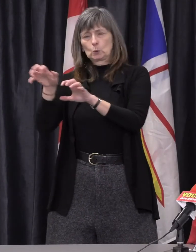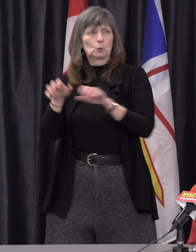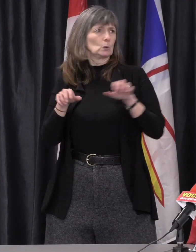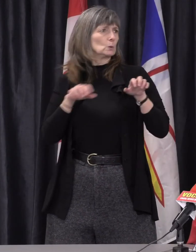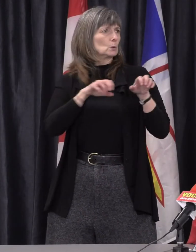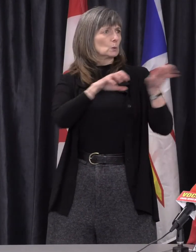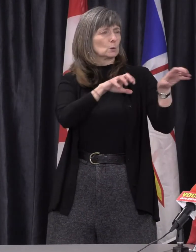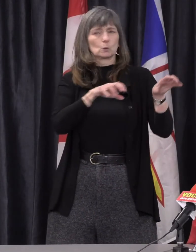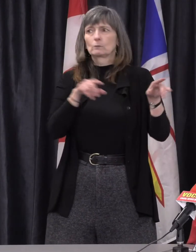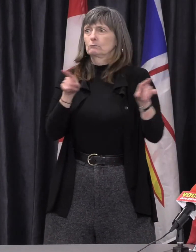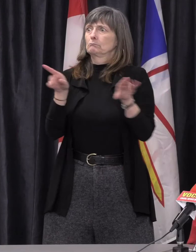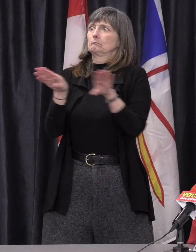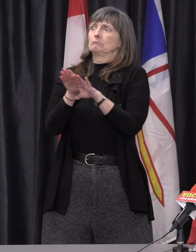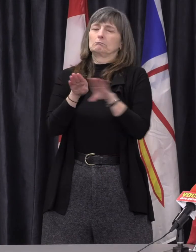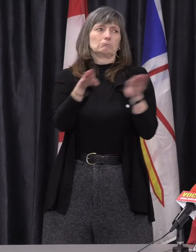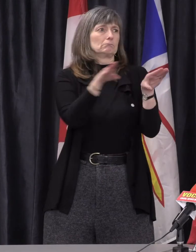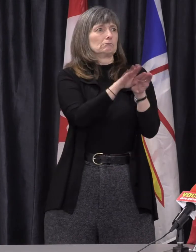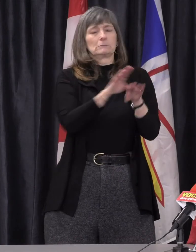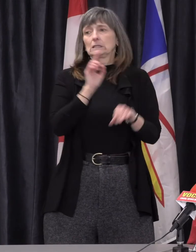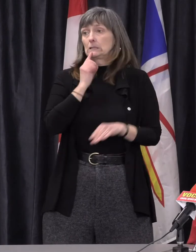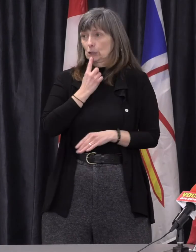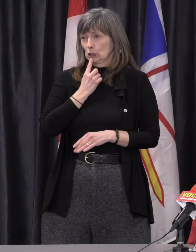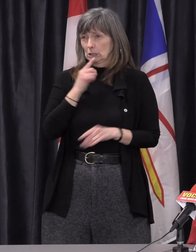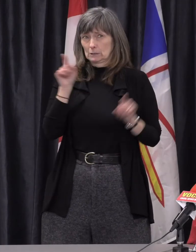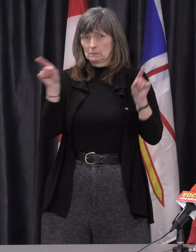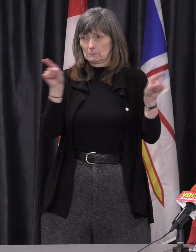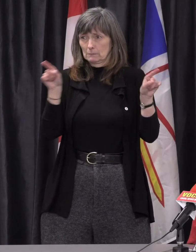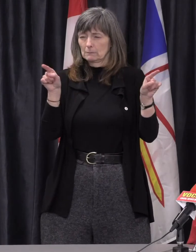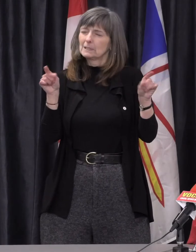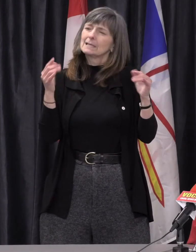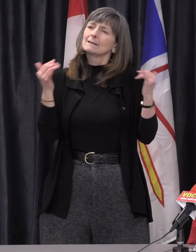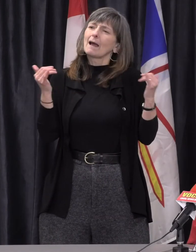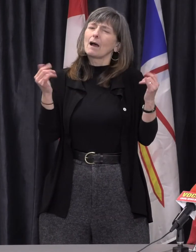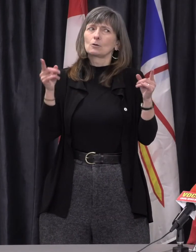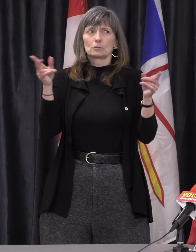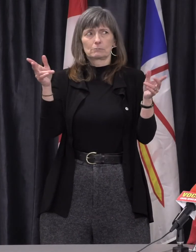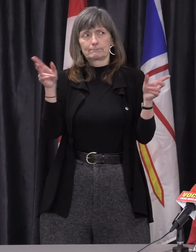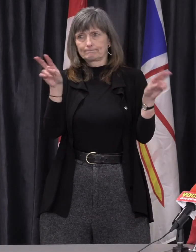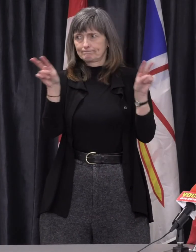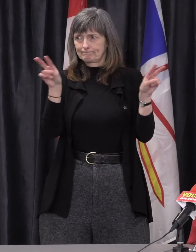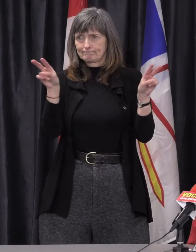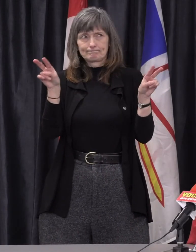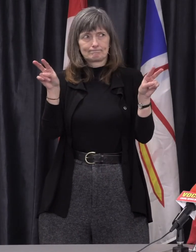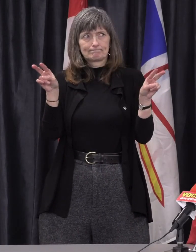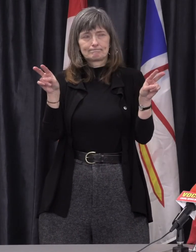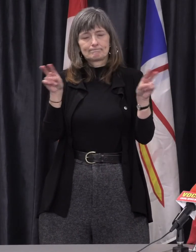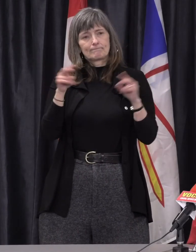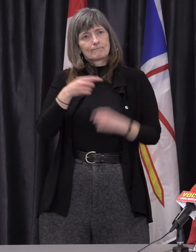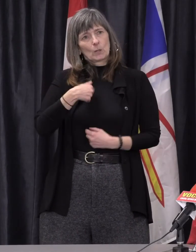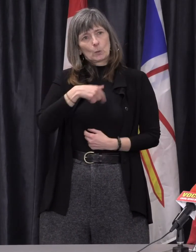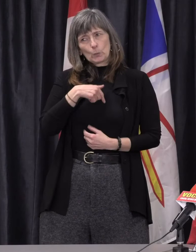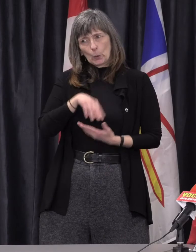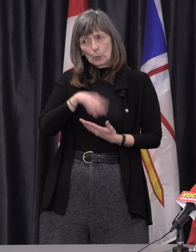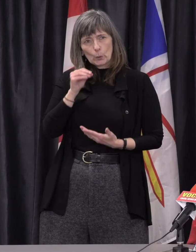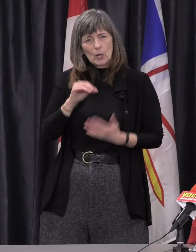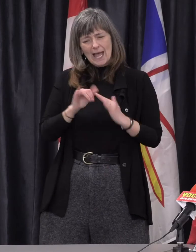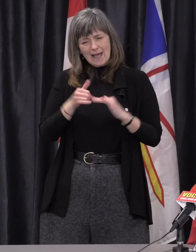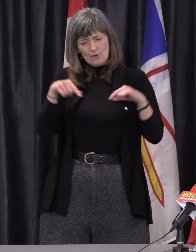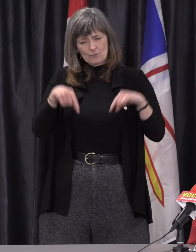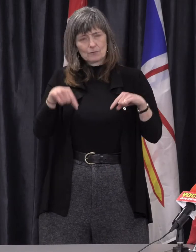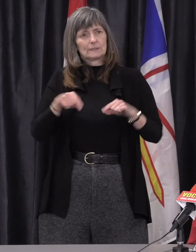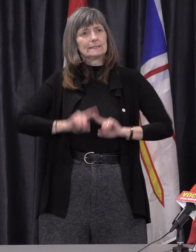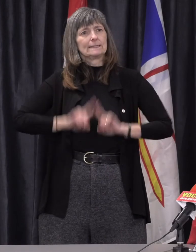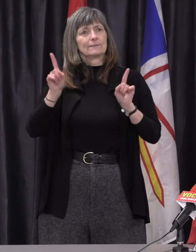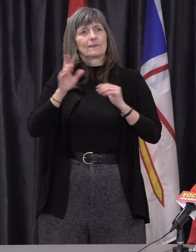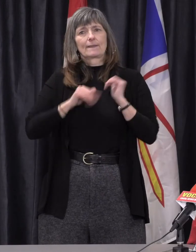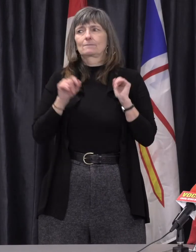measures. What sort of lessons have you learned from the experience there, and I guess what are we doing differently here